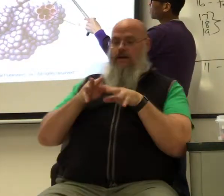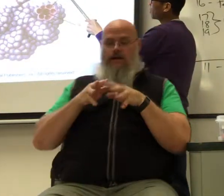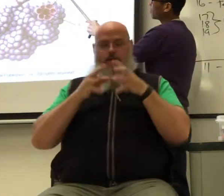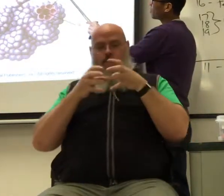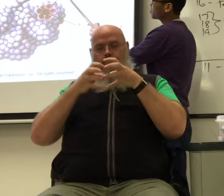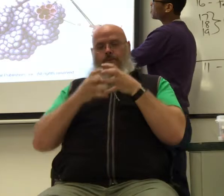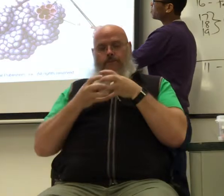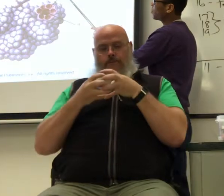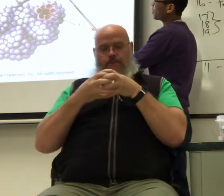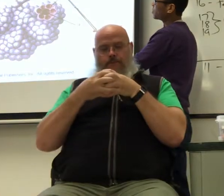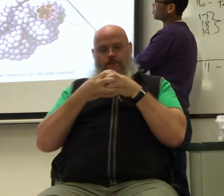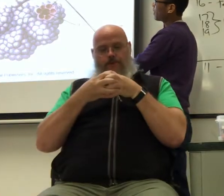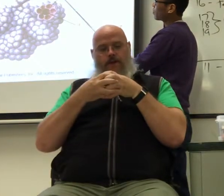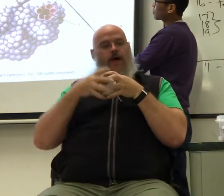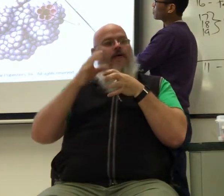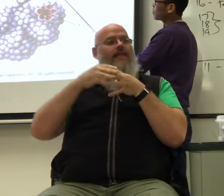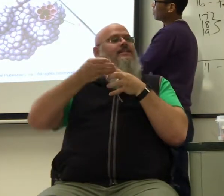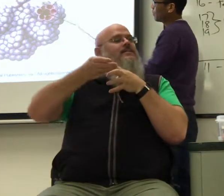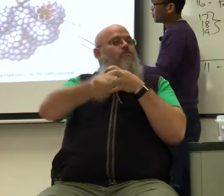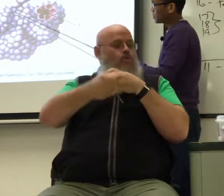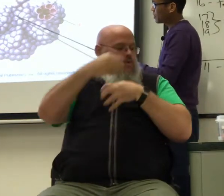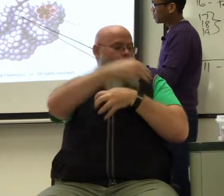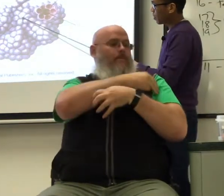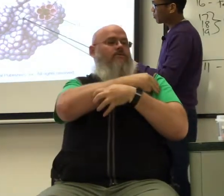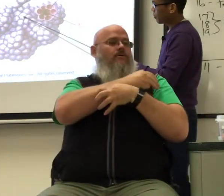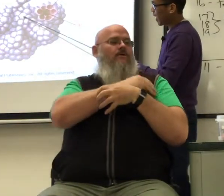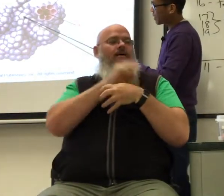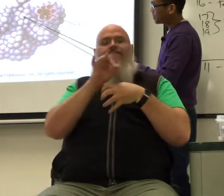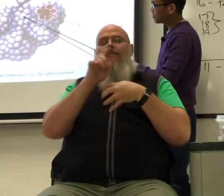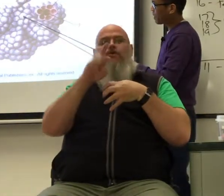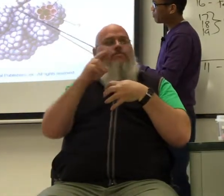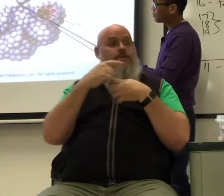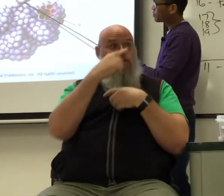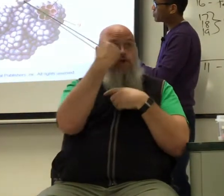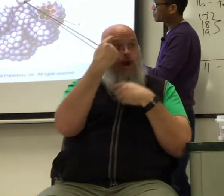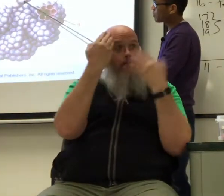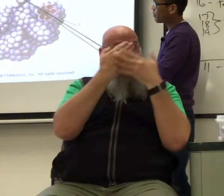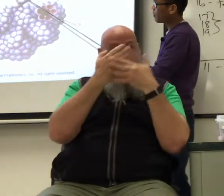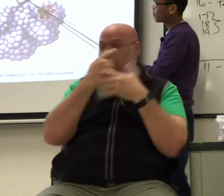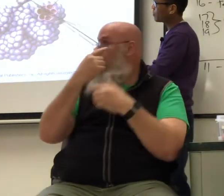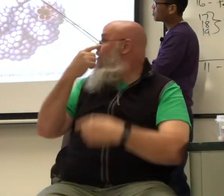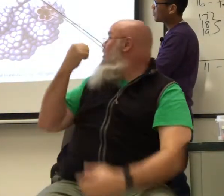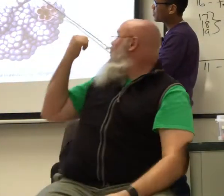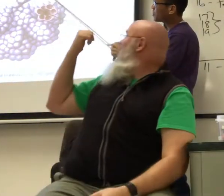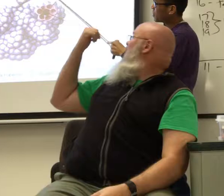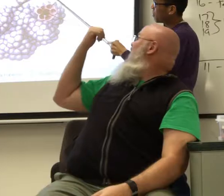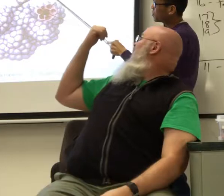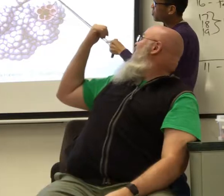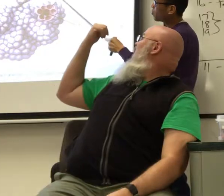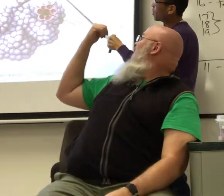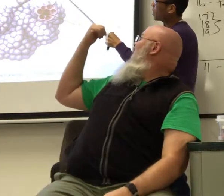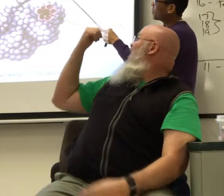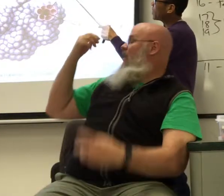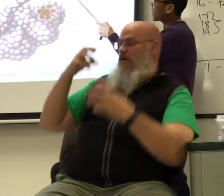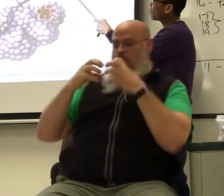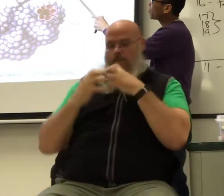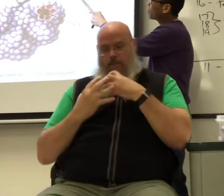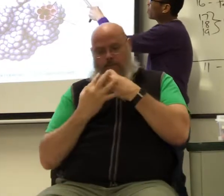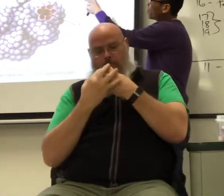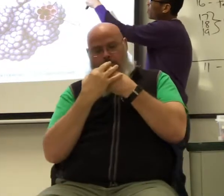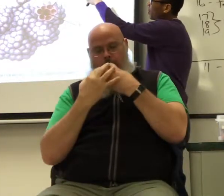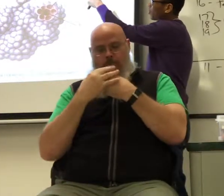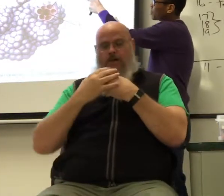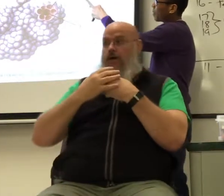to me. Those are the smooth muscle fibers. But you see the dark blackish fibers around the alveolar spaces and also running up and